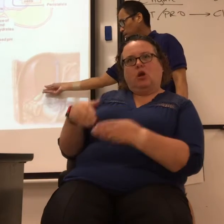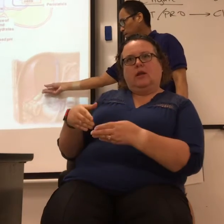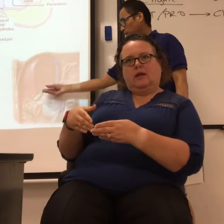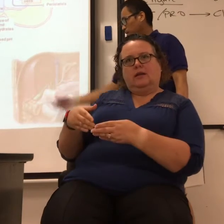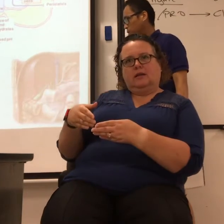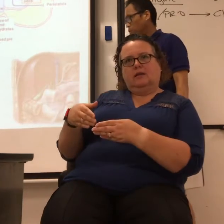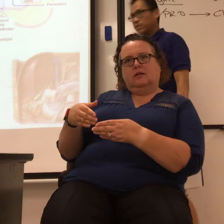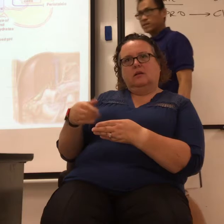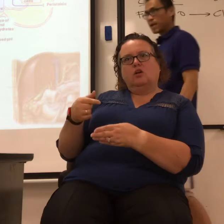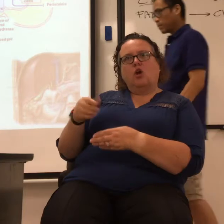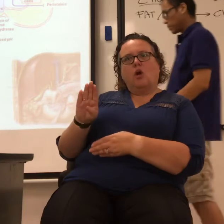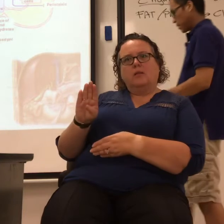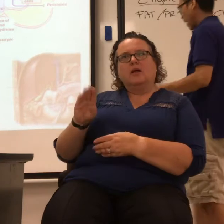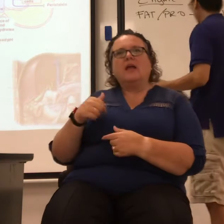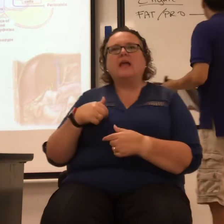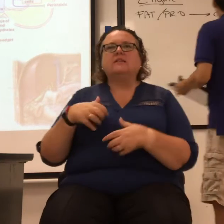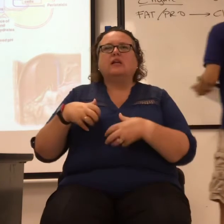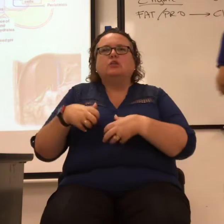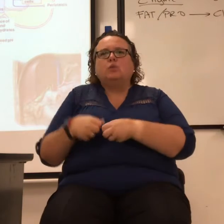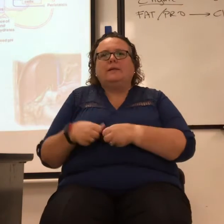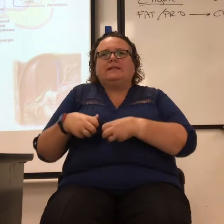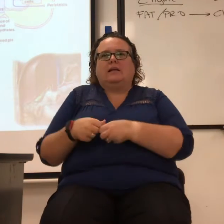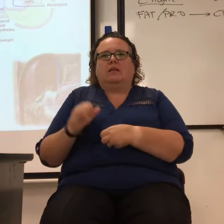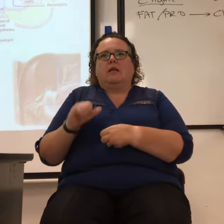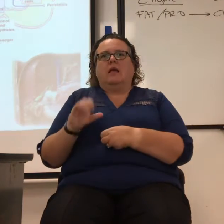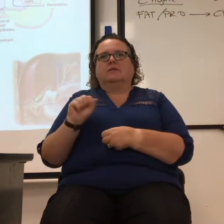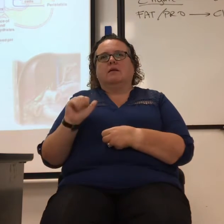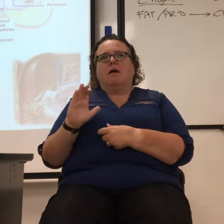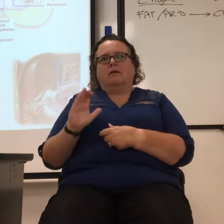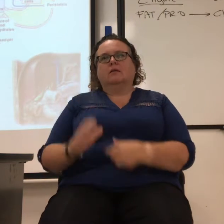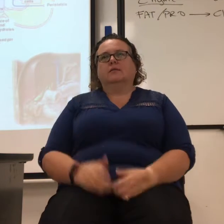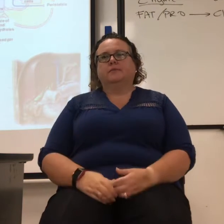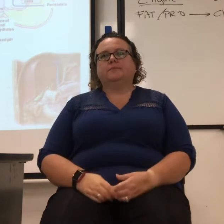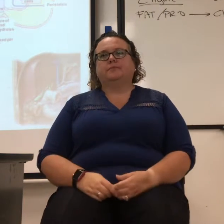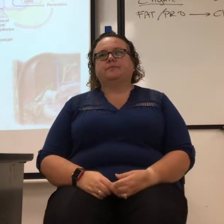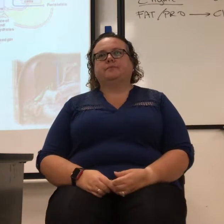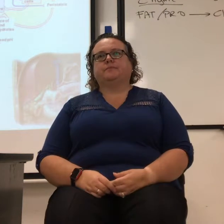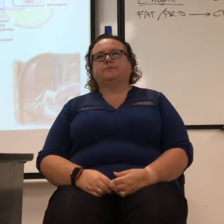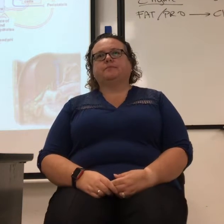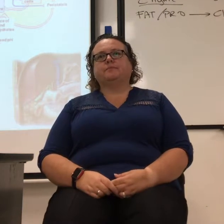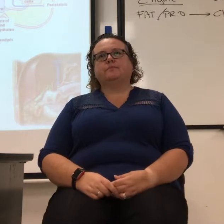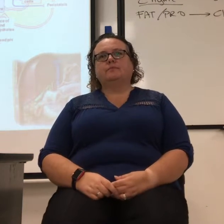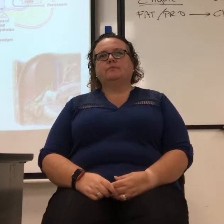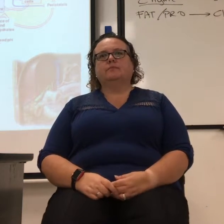of squeezes that little sac. So secondly,